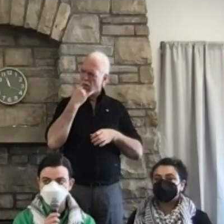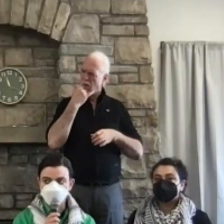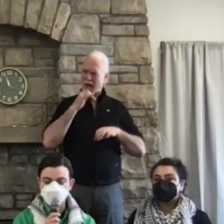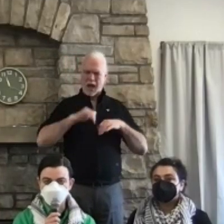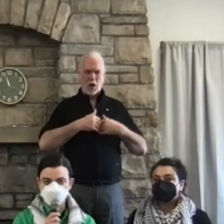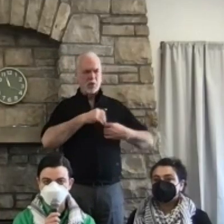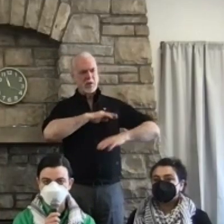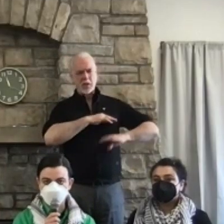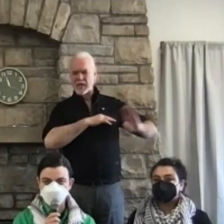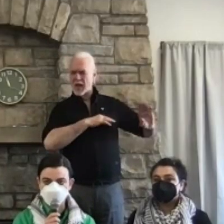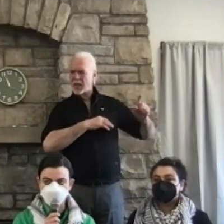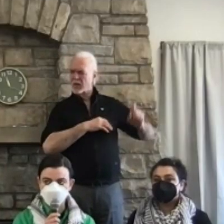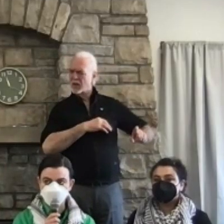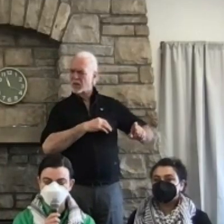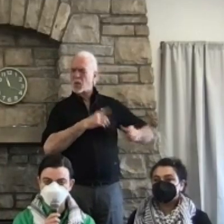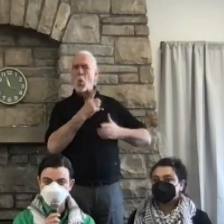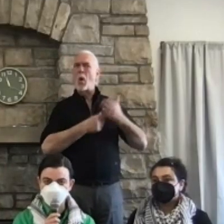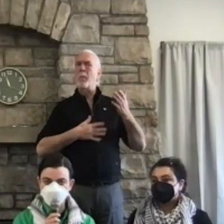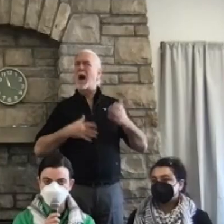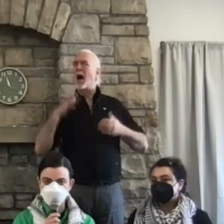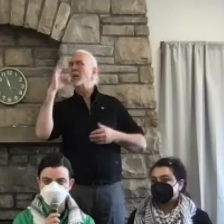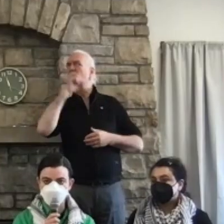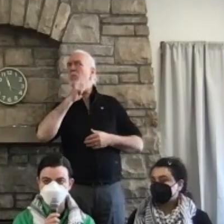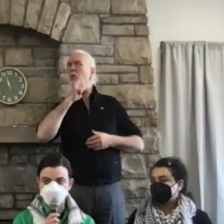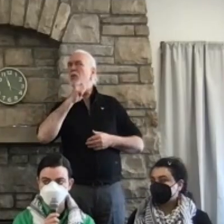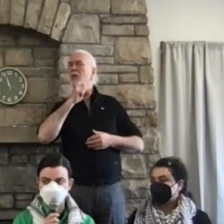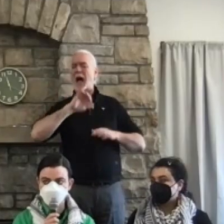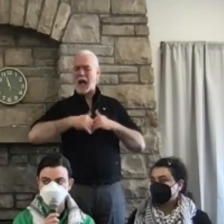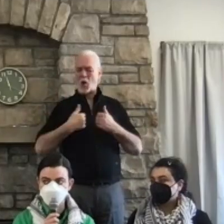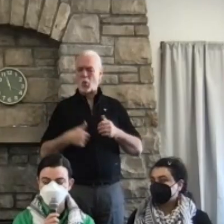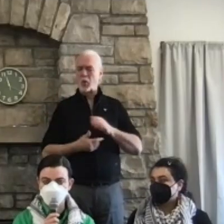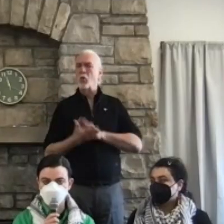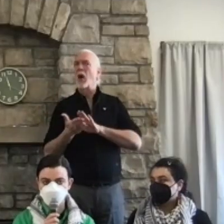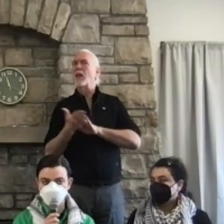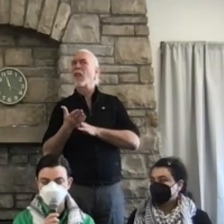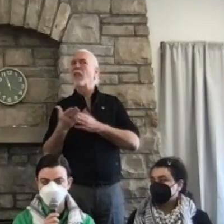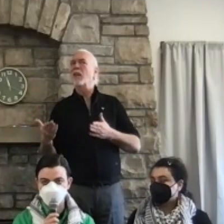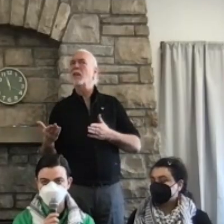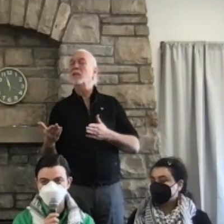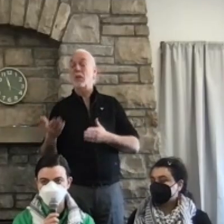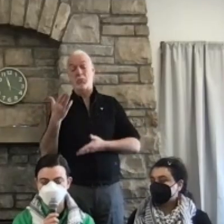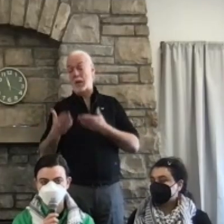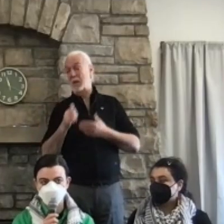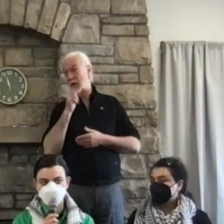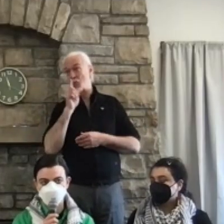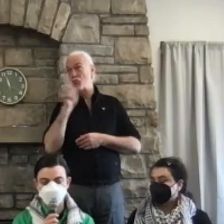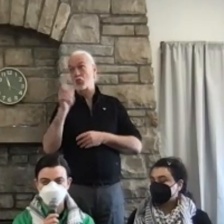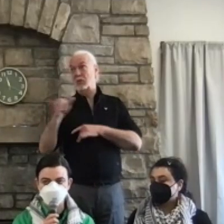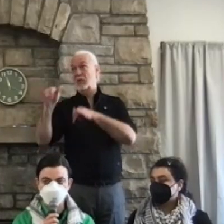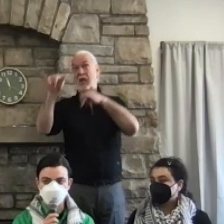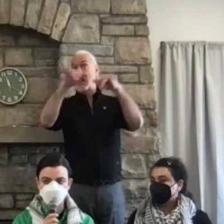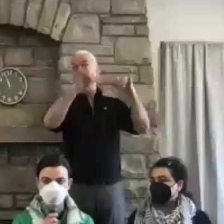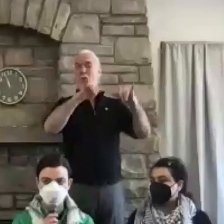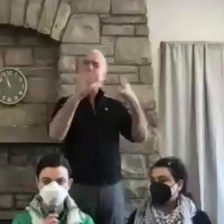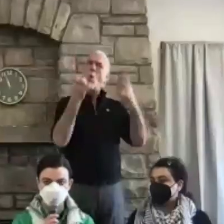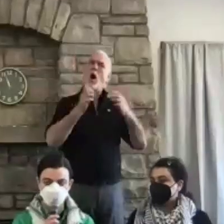we operating off of? What expectations do we have that aren't going to actually be true for all of the people that we want to be in community with, and how can